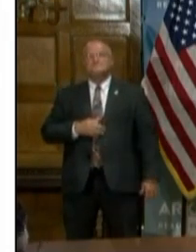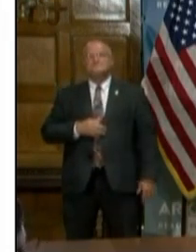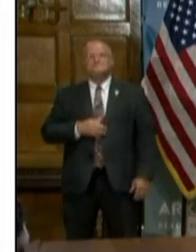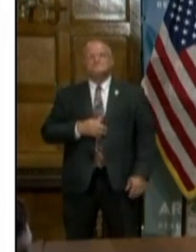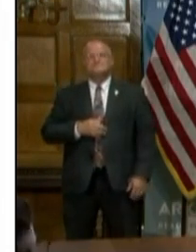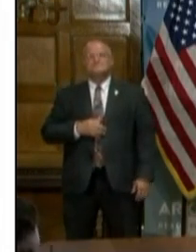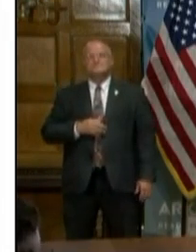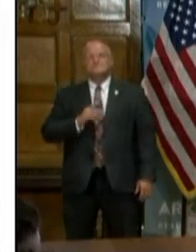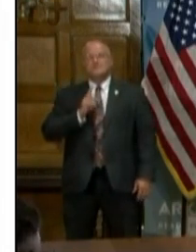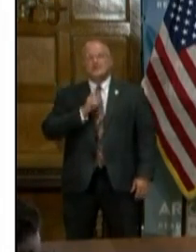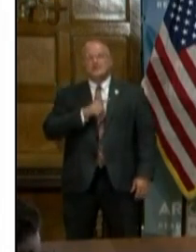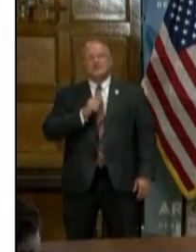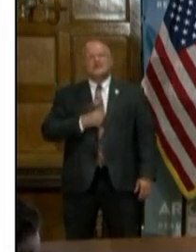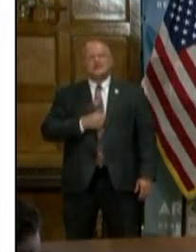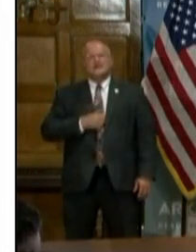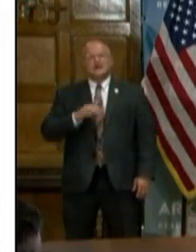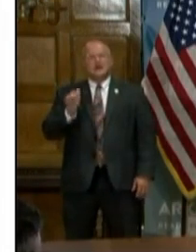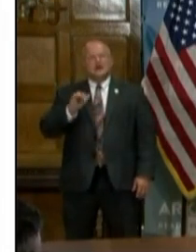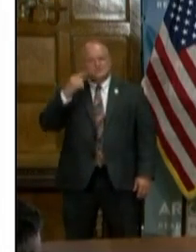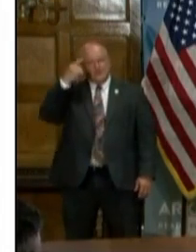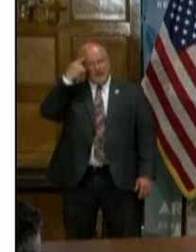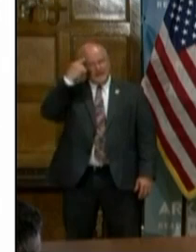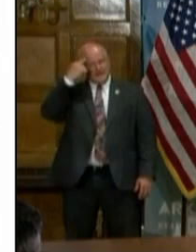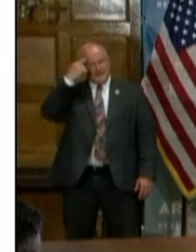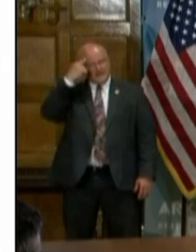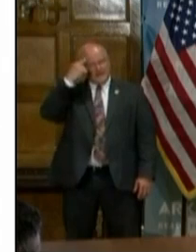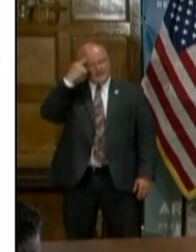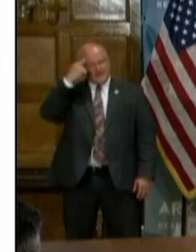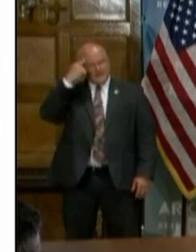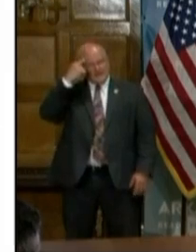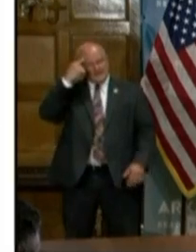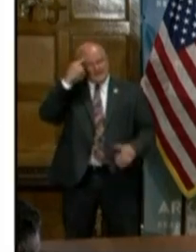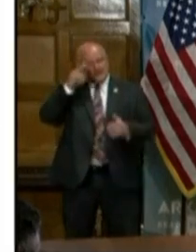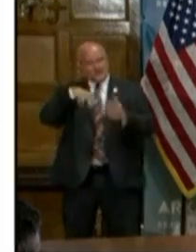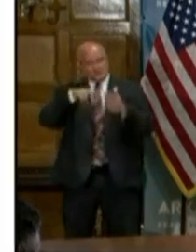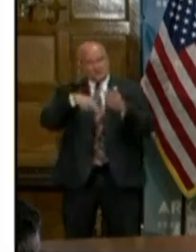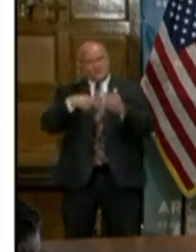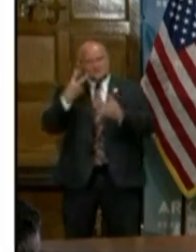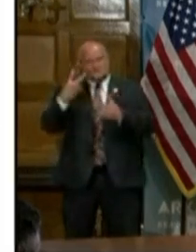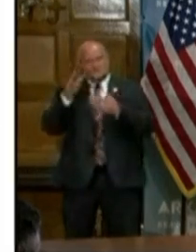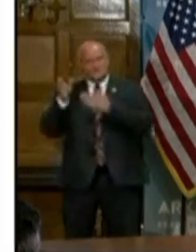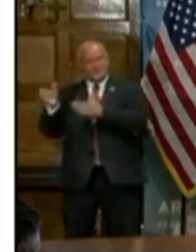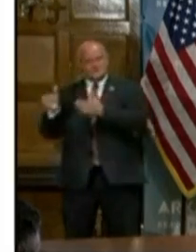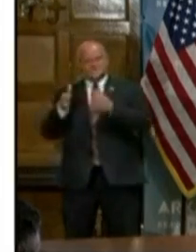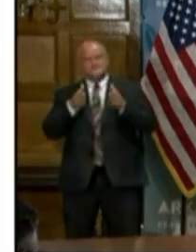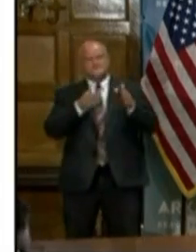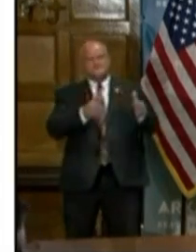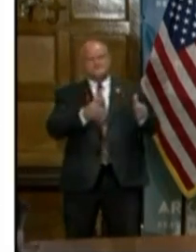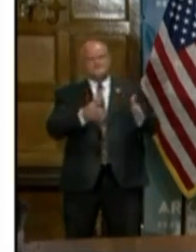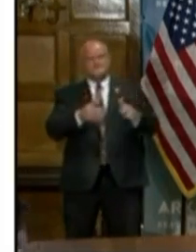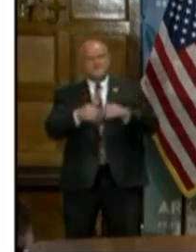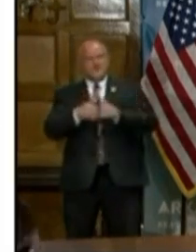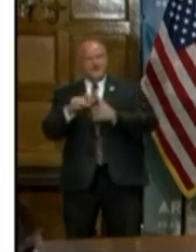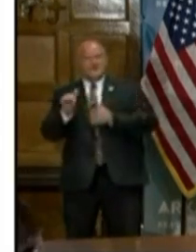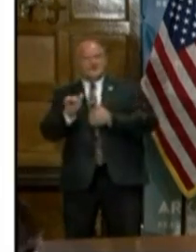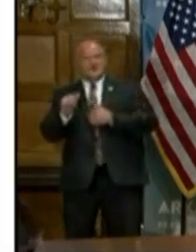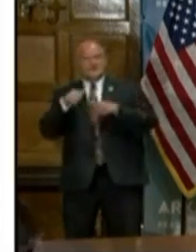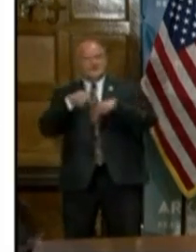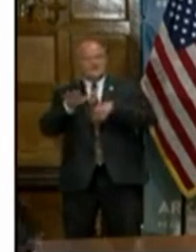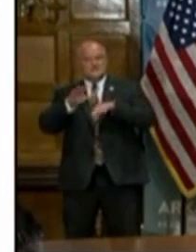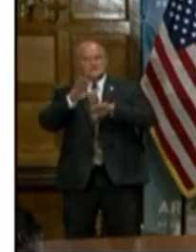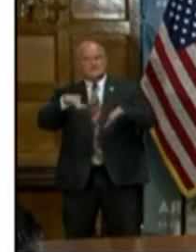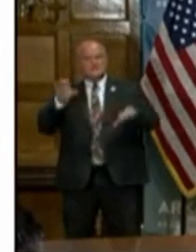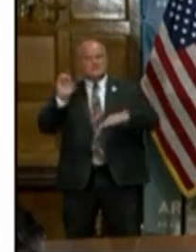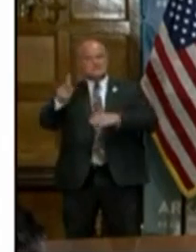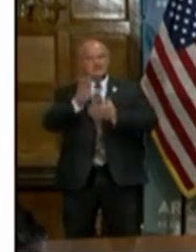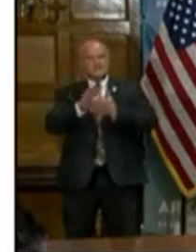This one's also, I think, you can read it sort of two different ways. How likely are you to send your kids back